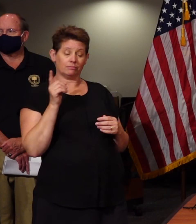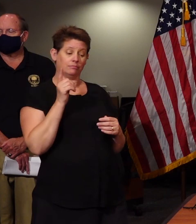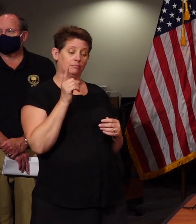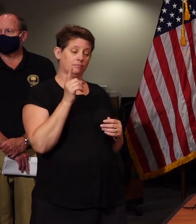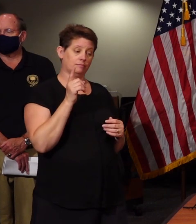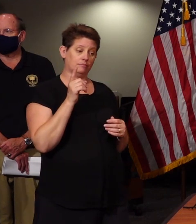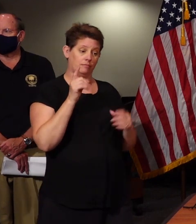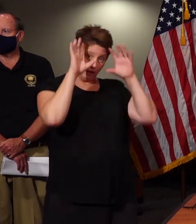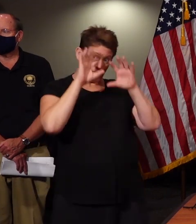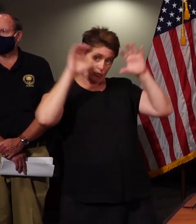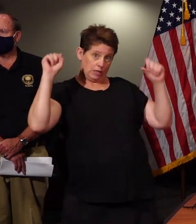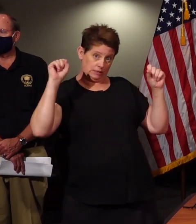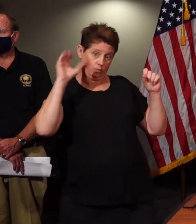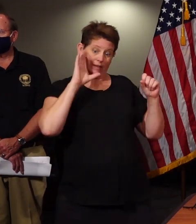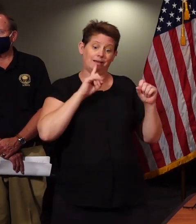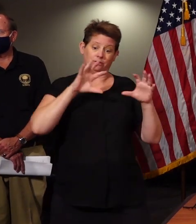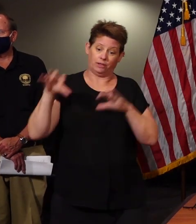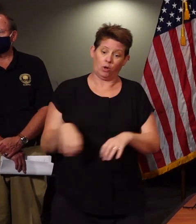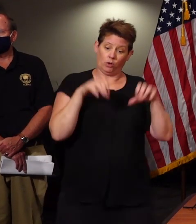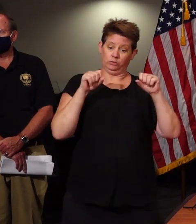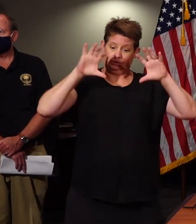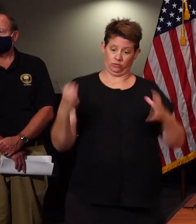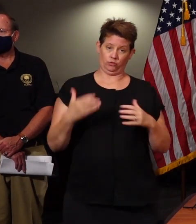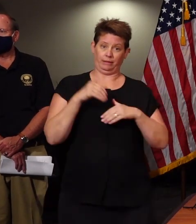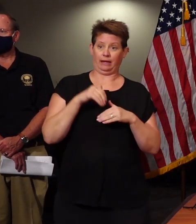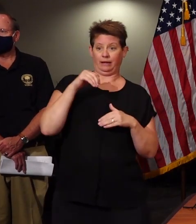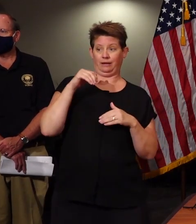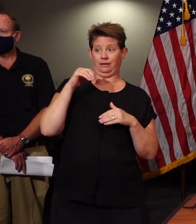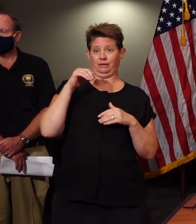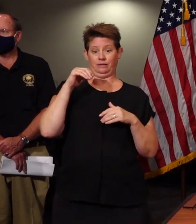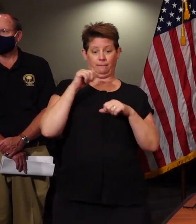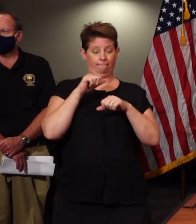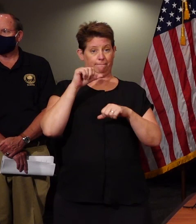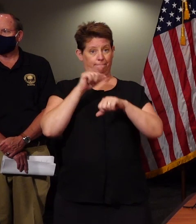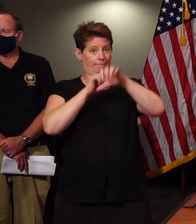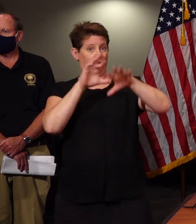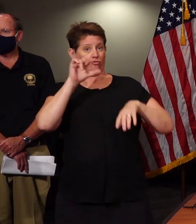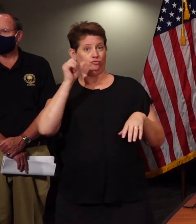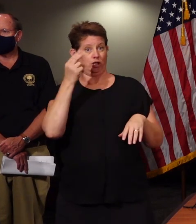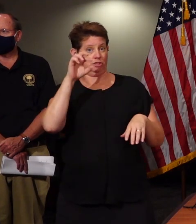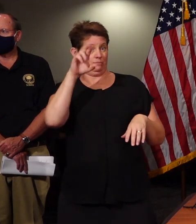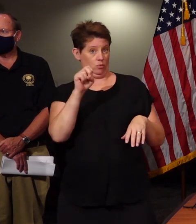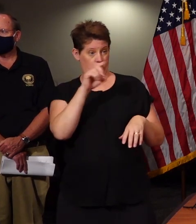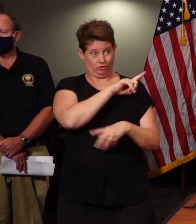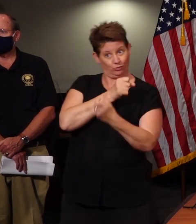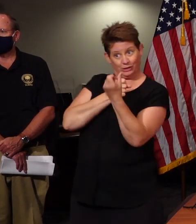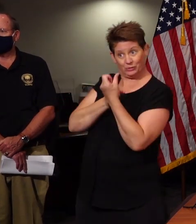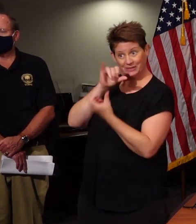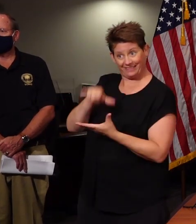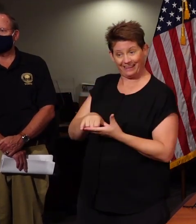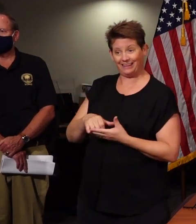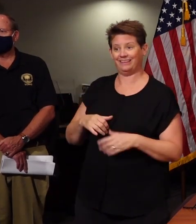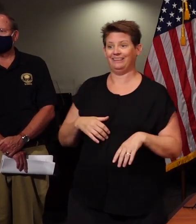president, President Donald Trump, will actually be hosting a crowd at Mount Rushmore in the coming days for celebrations. Do you endorse that? You have to ask the president about.